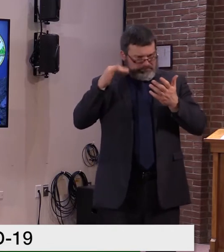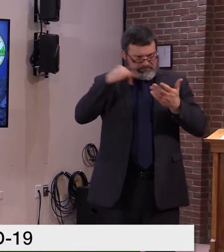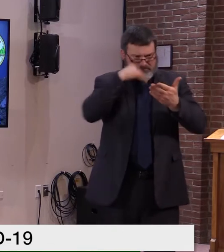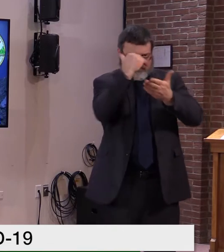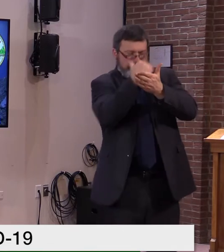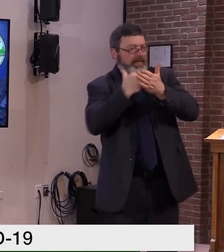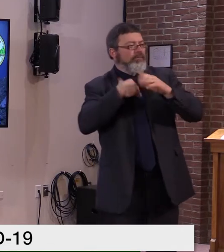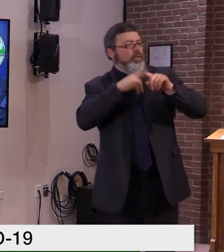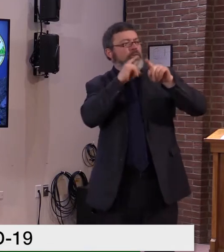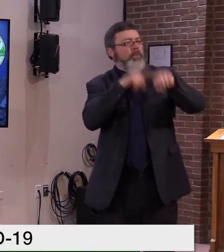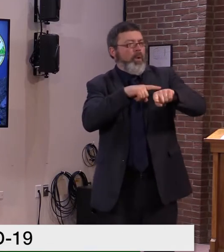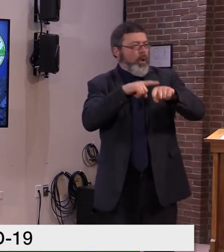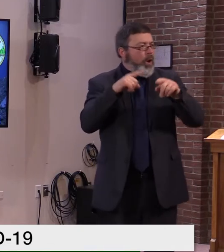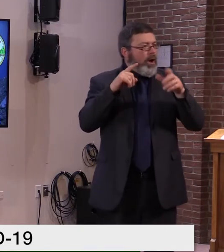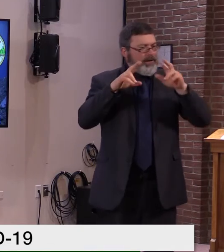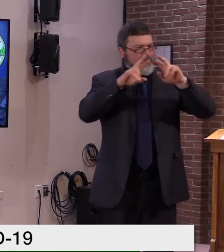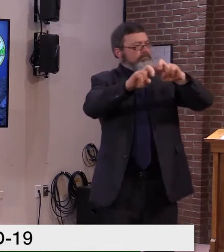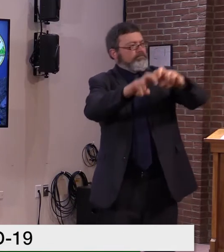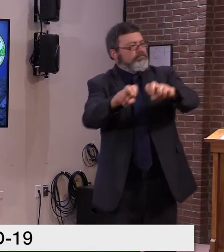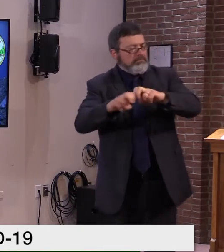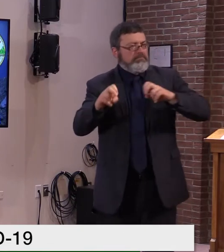that